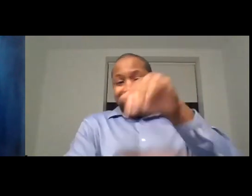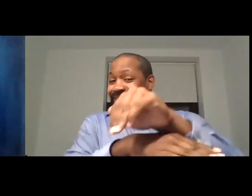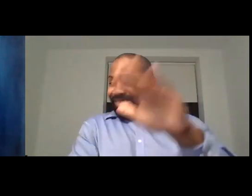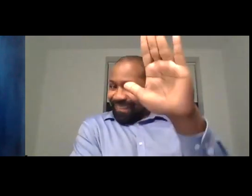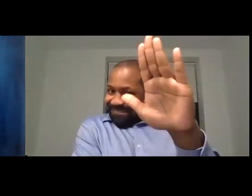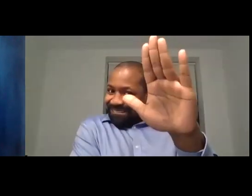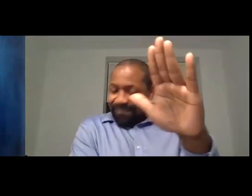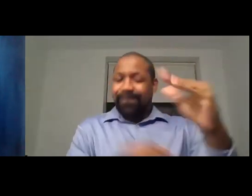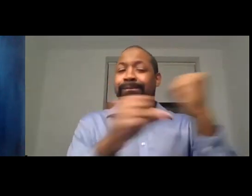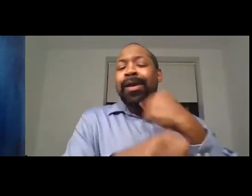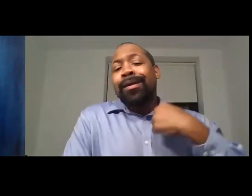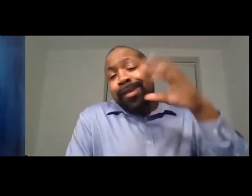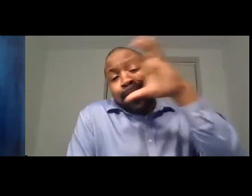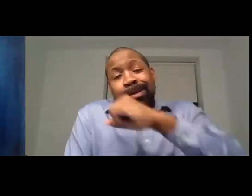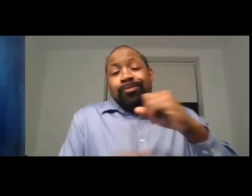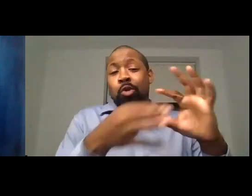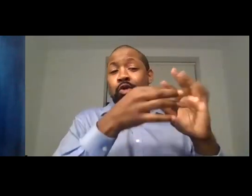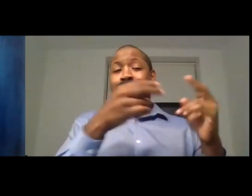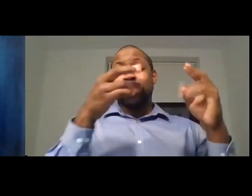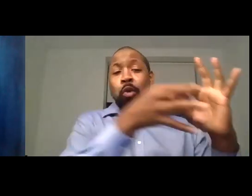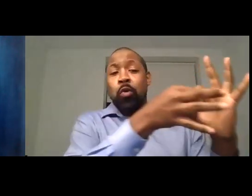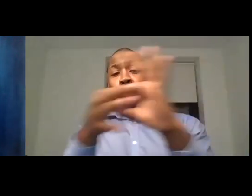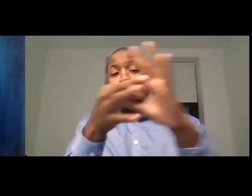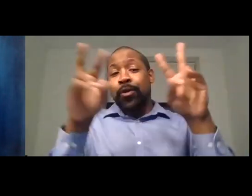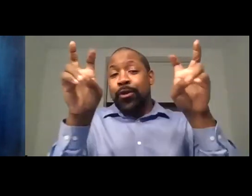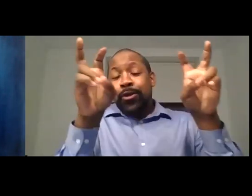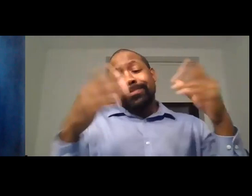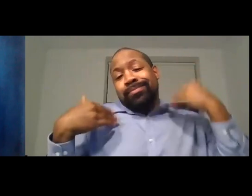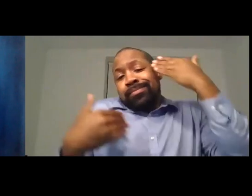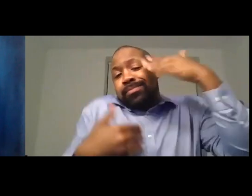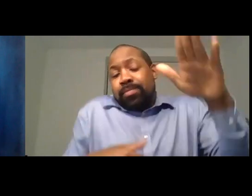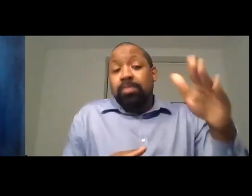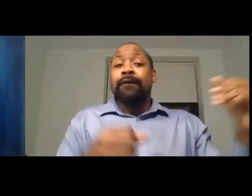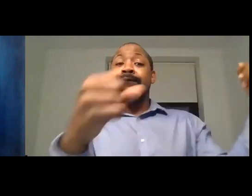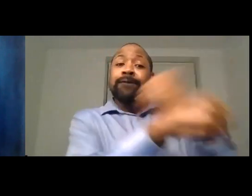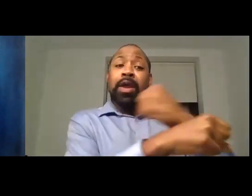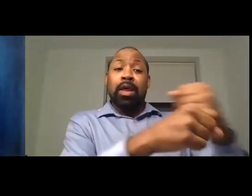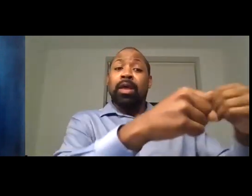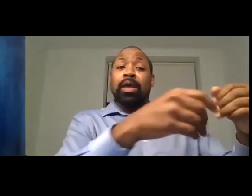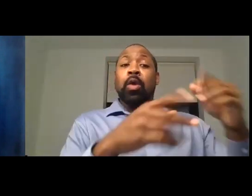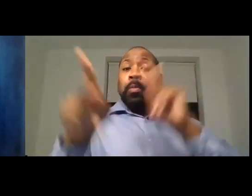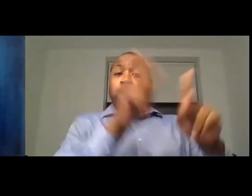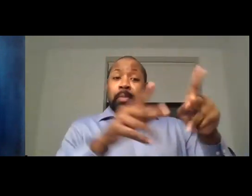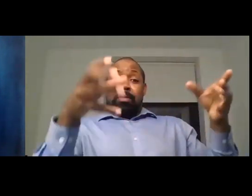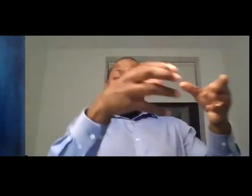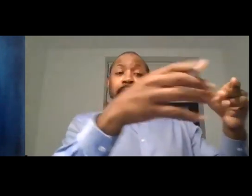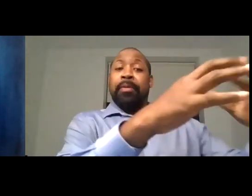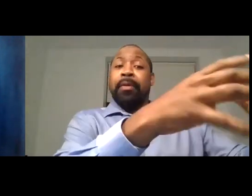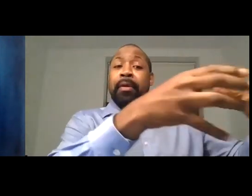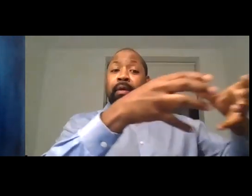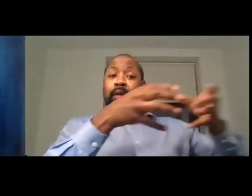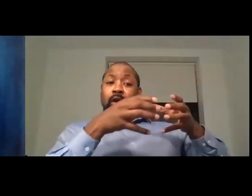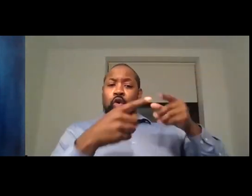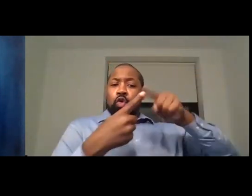started fighting. It wasn't even at night, it was just in the afternoon. I guess there was some sort of a relationship issue, and these two